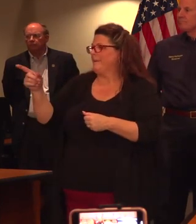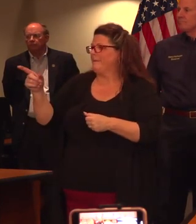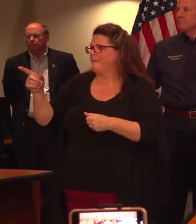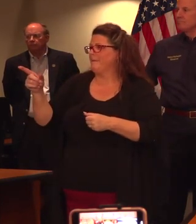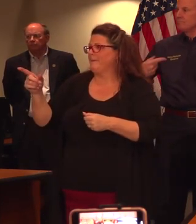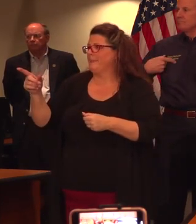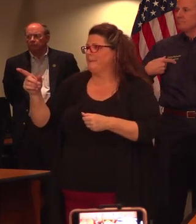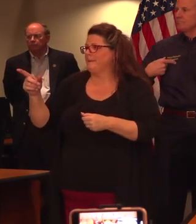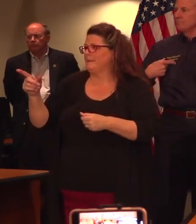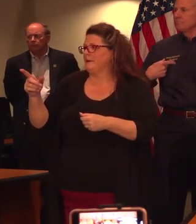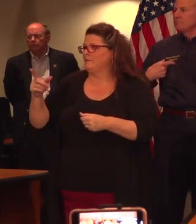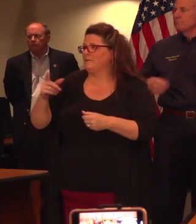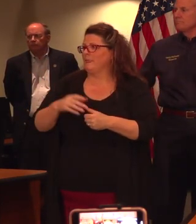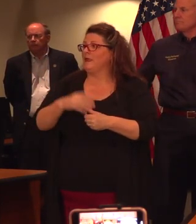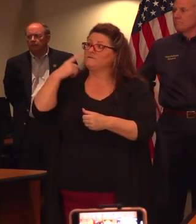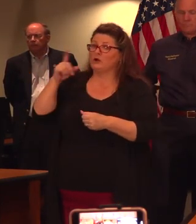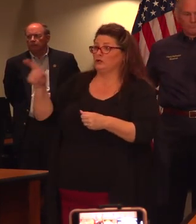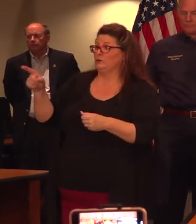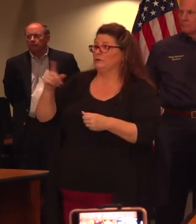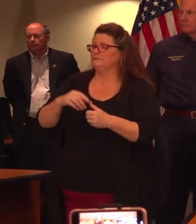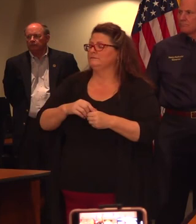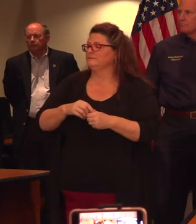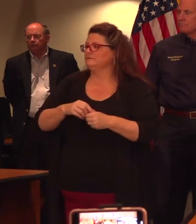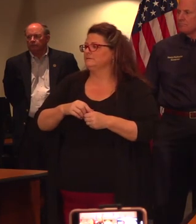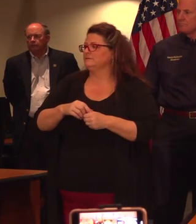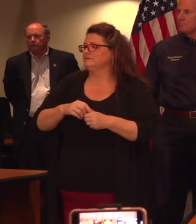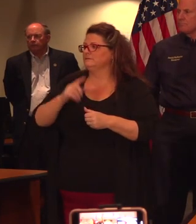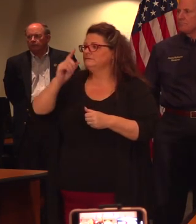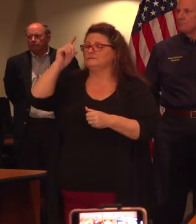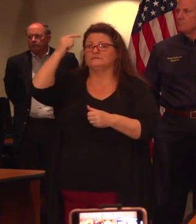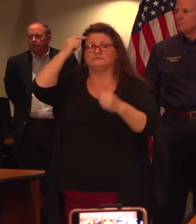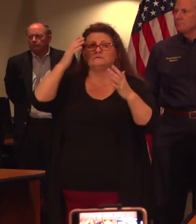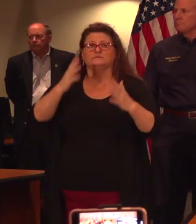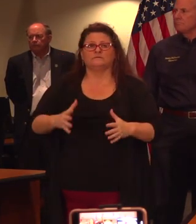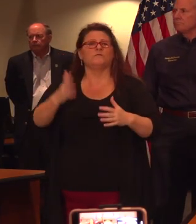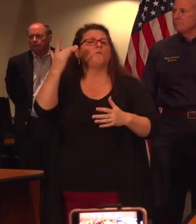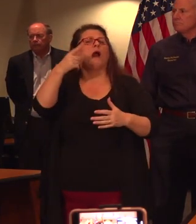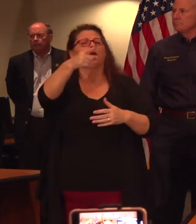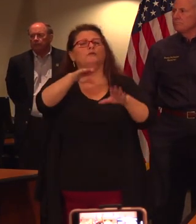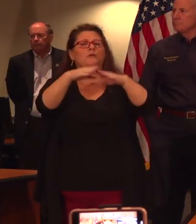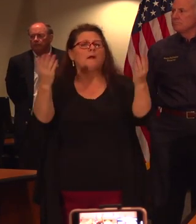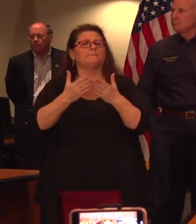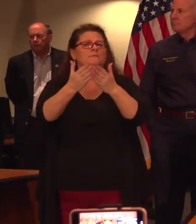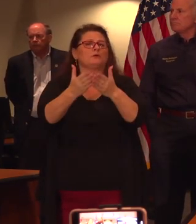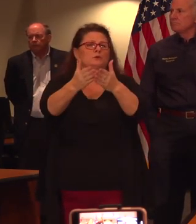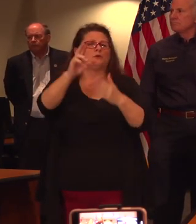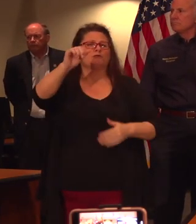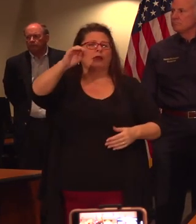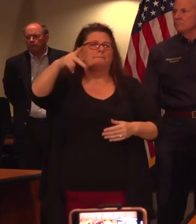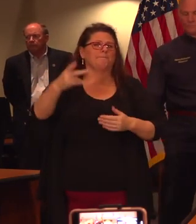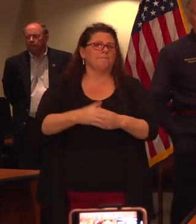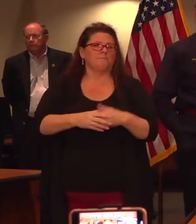you. Can you tell me why opening, yes, Governor, why opening, reopening a public boat ramps? Why, of everything to